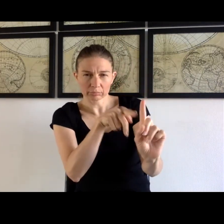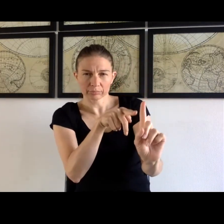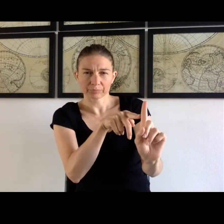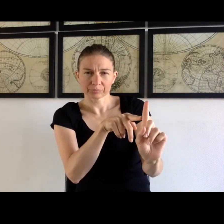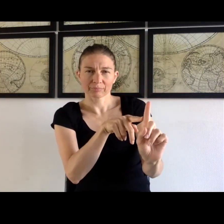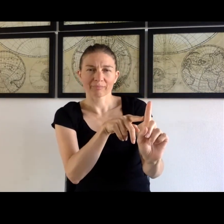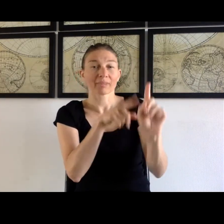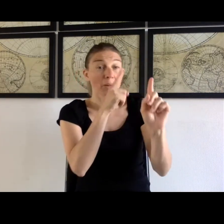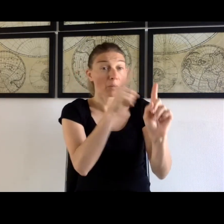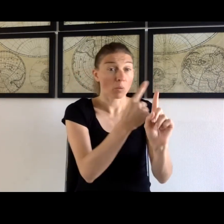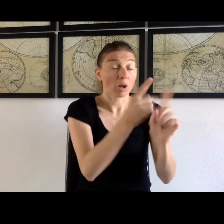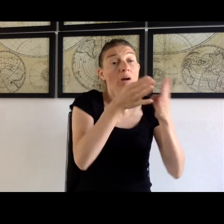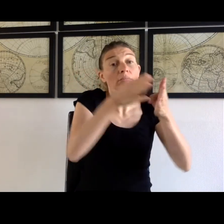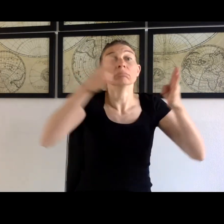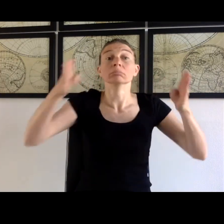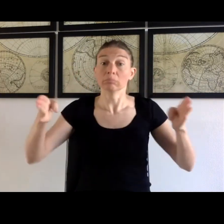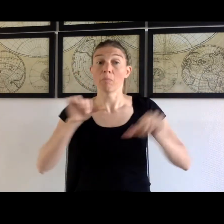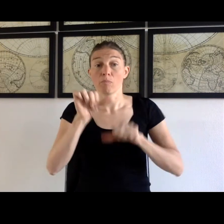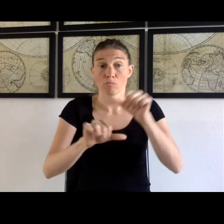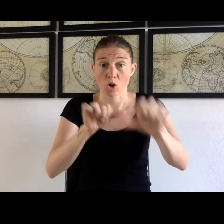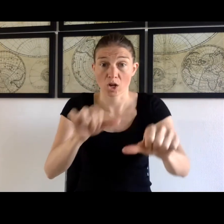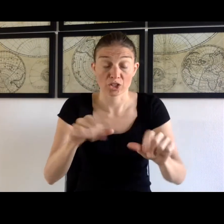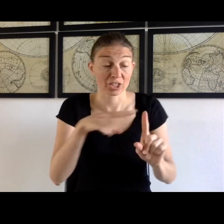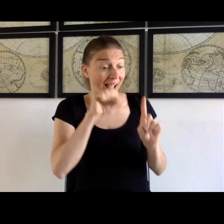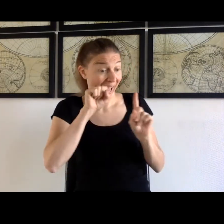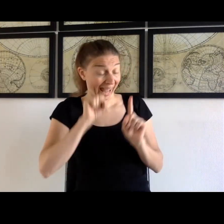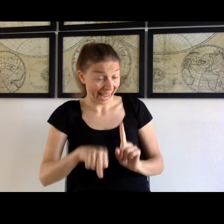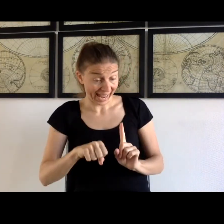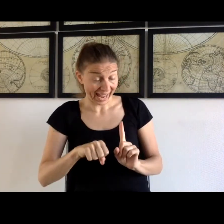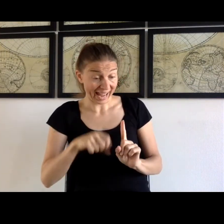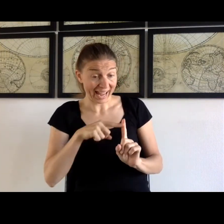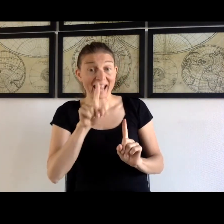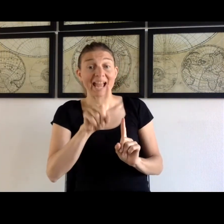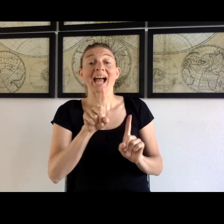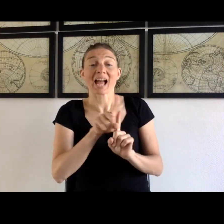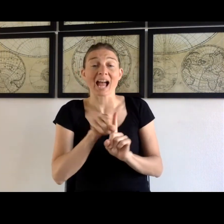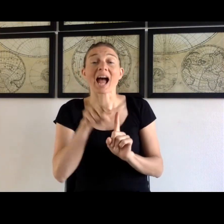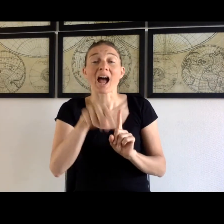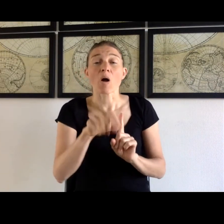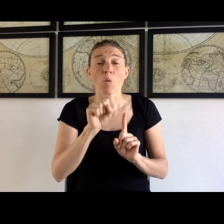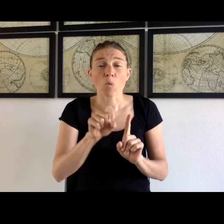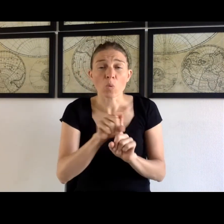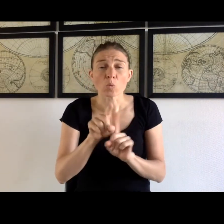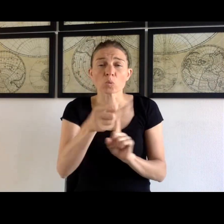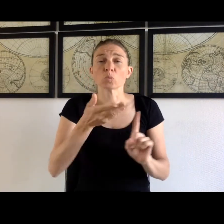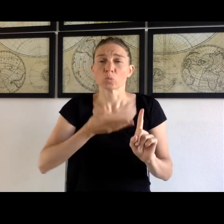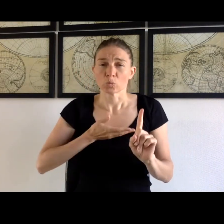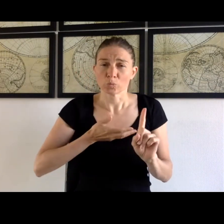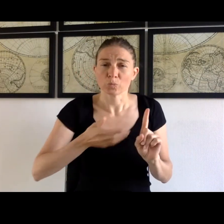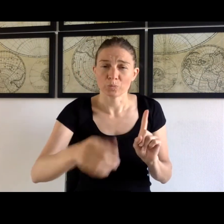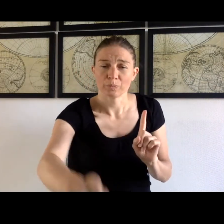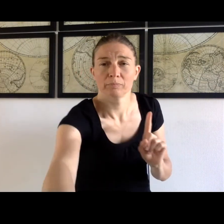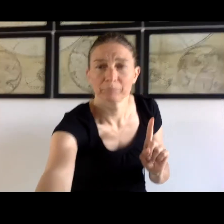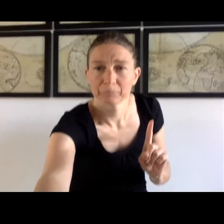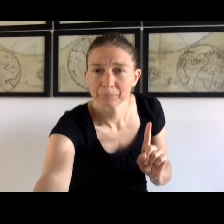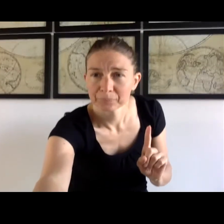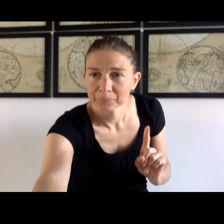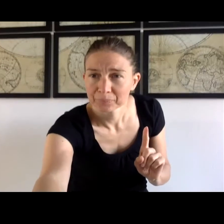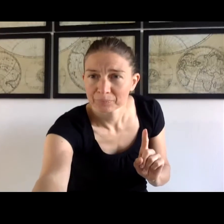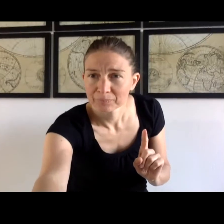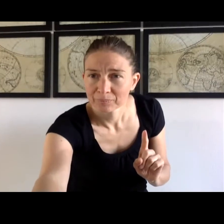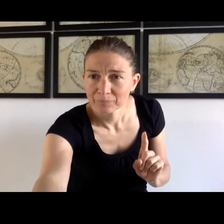the eligibility and determination process. And the assessment is one component of that process, which is which